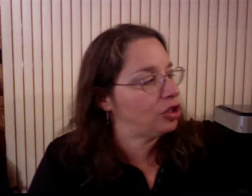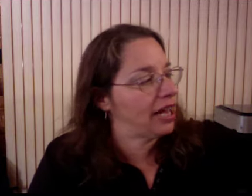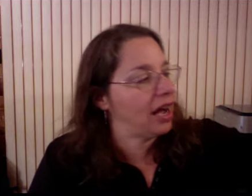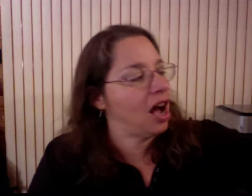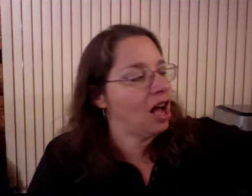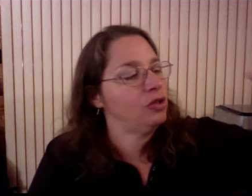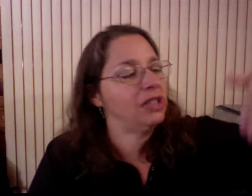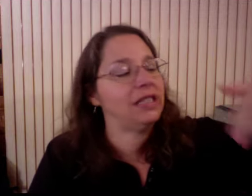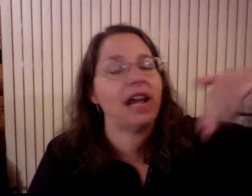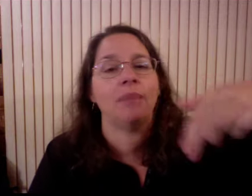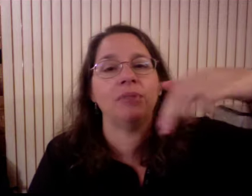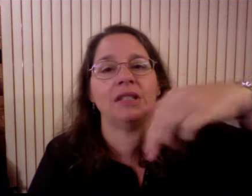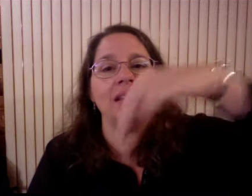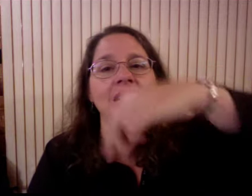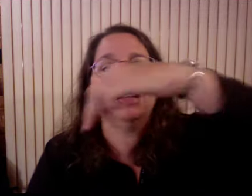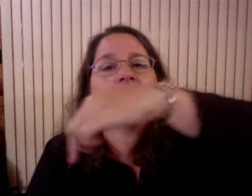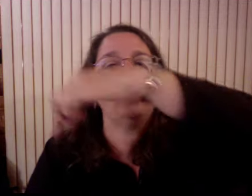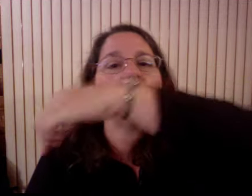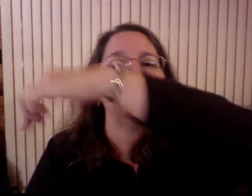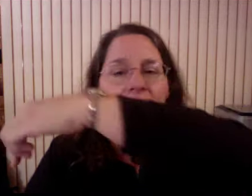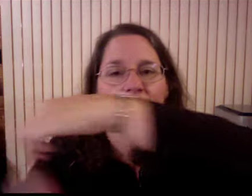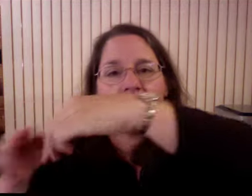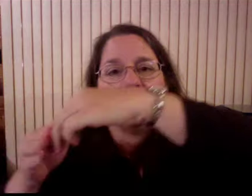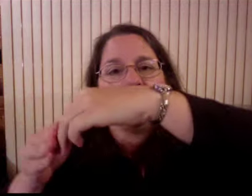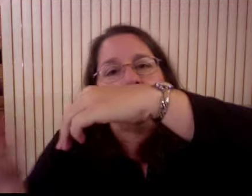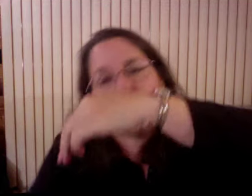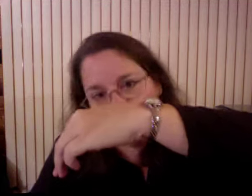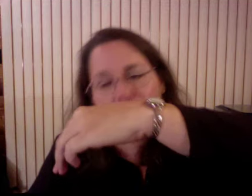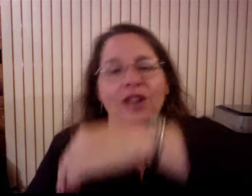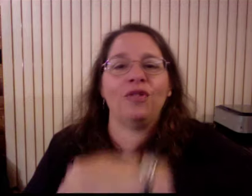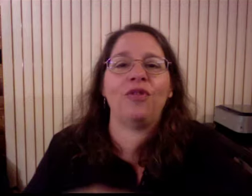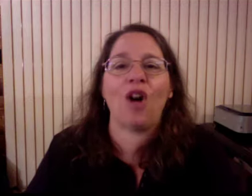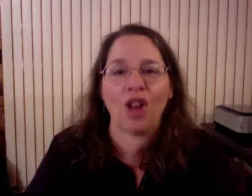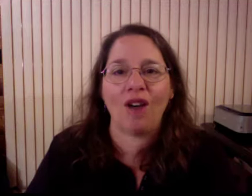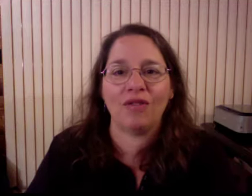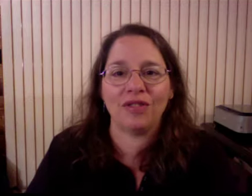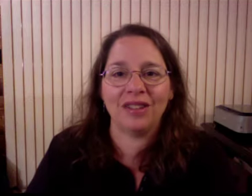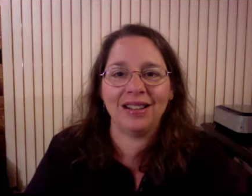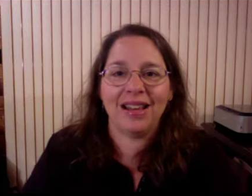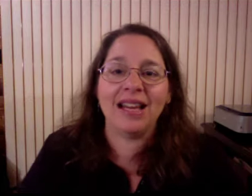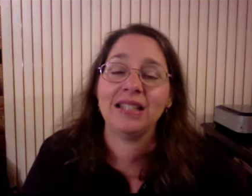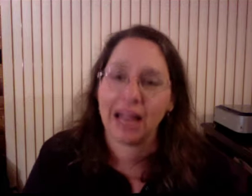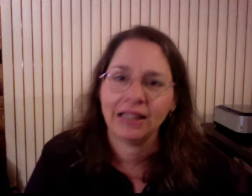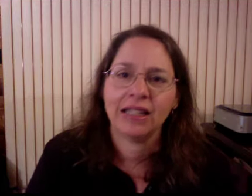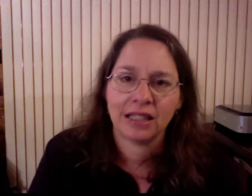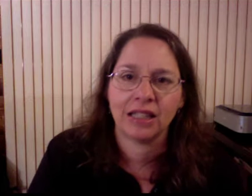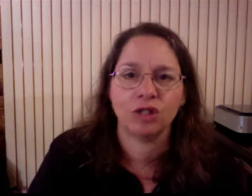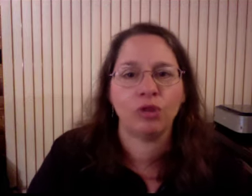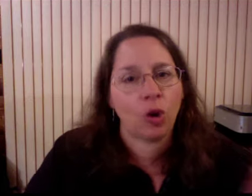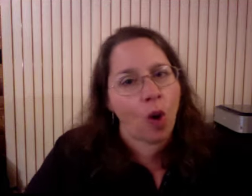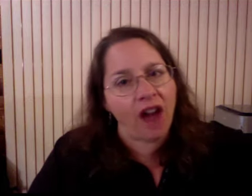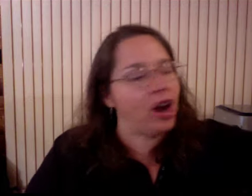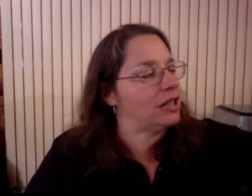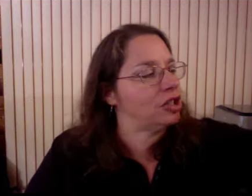take 100 steps toward the cliff before they could fall off. Deadly sins require us to